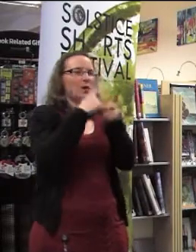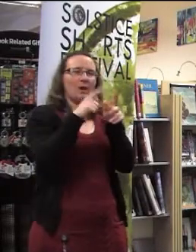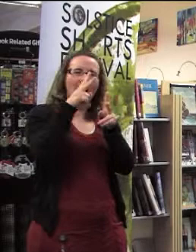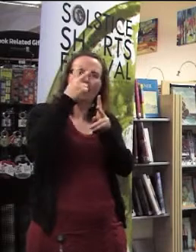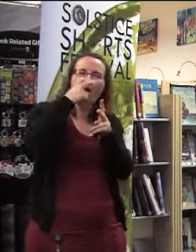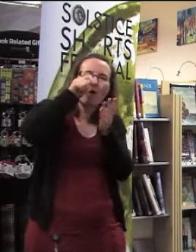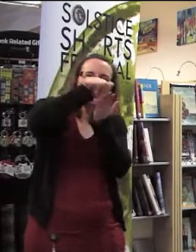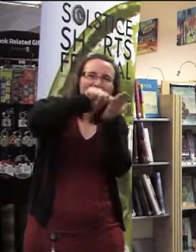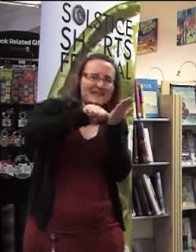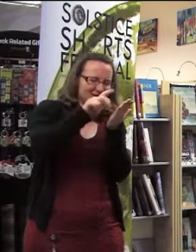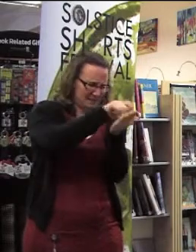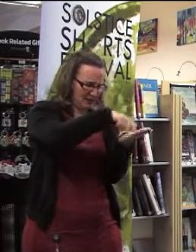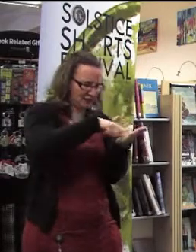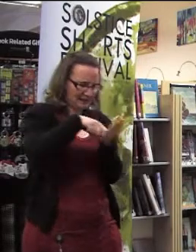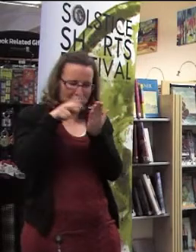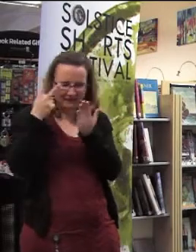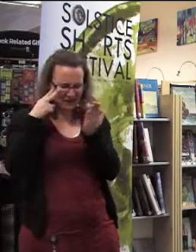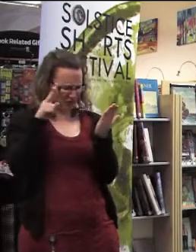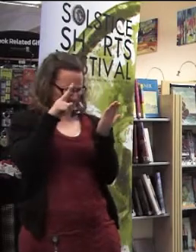to decipher.